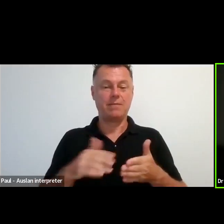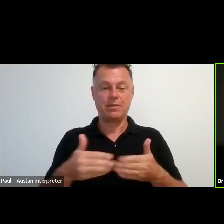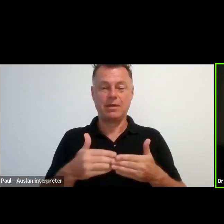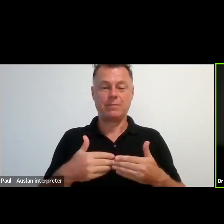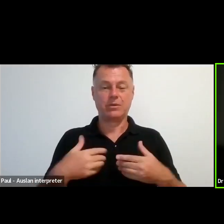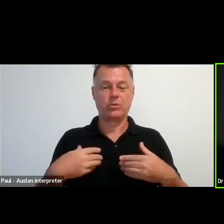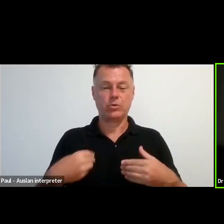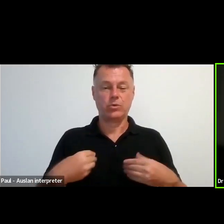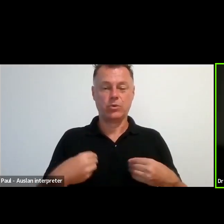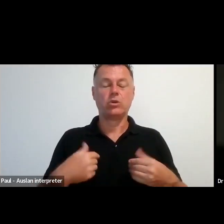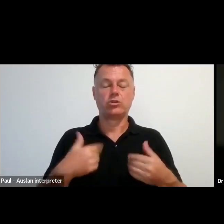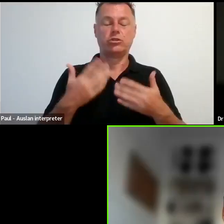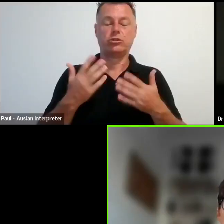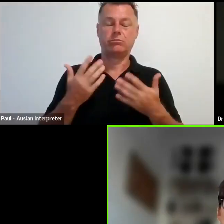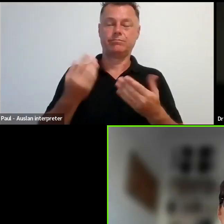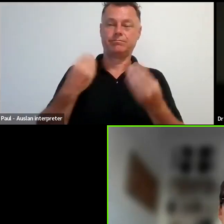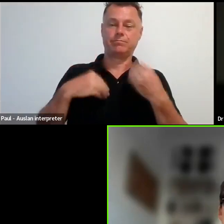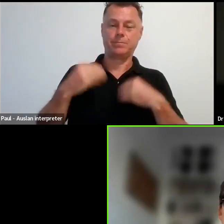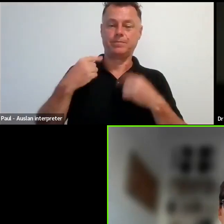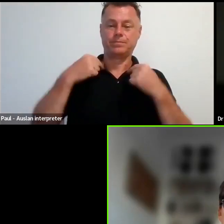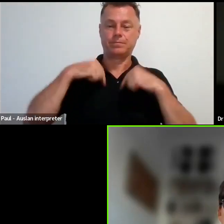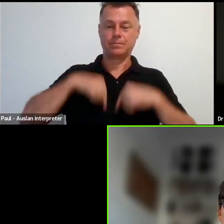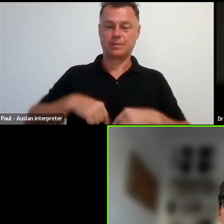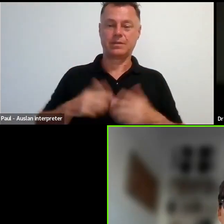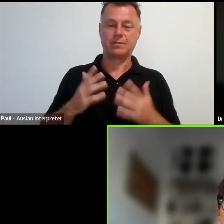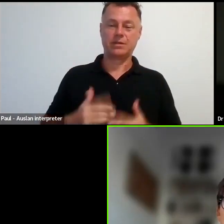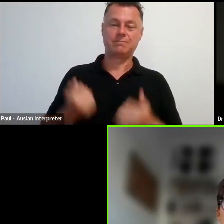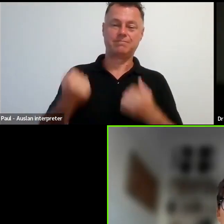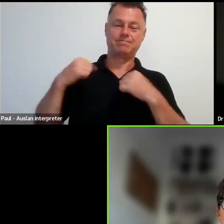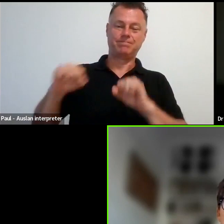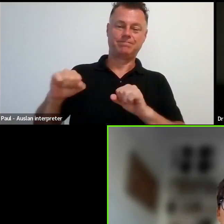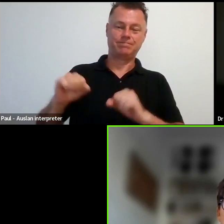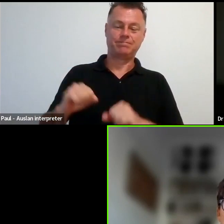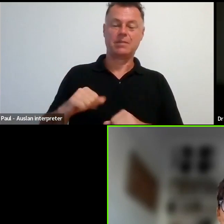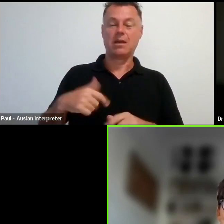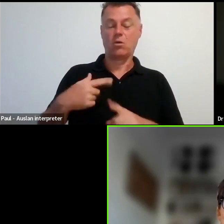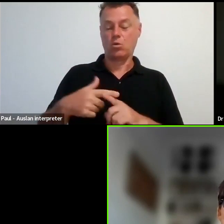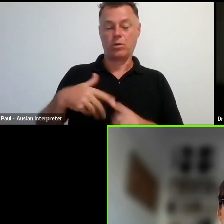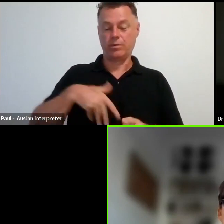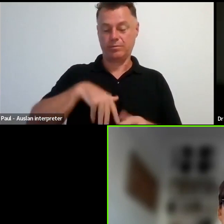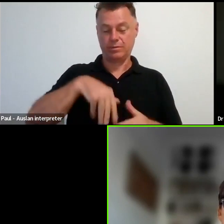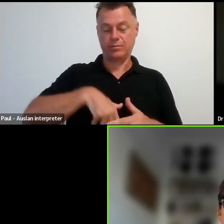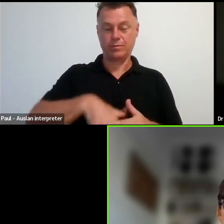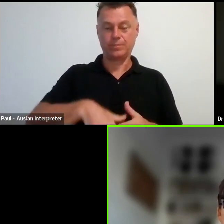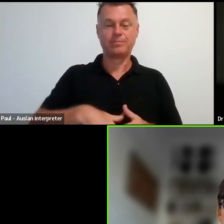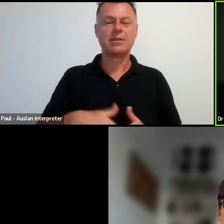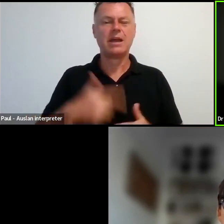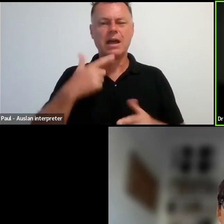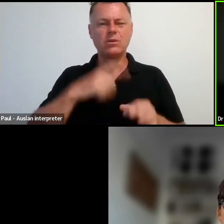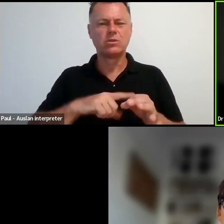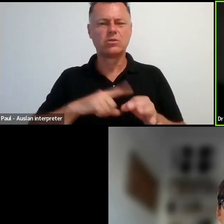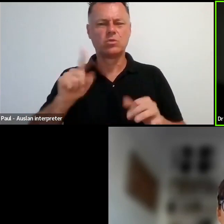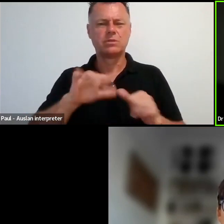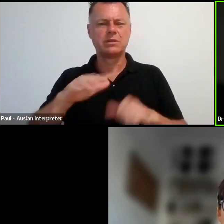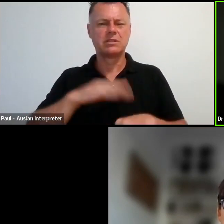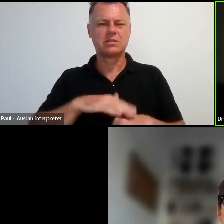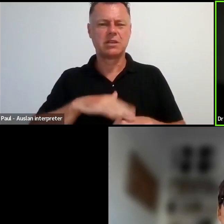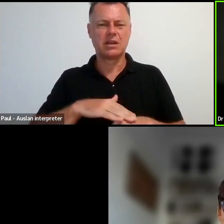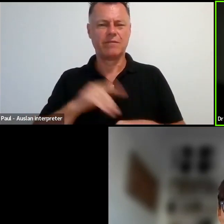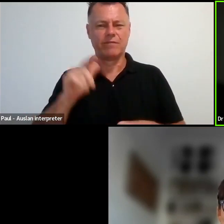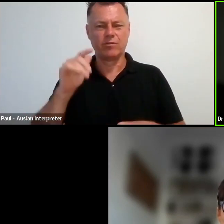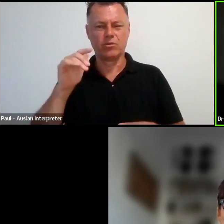well. So Alicia, when is the best time for a pregnant person to be vaccinated? As soon as they